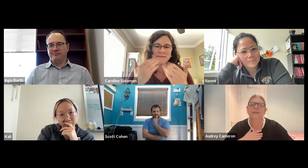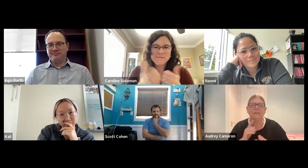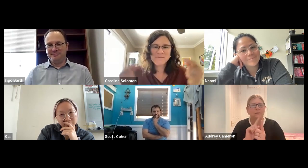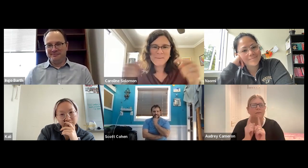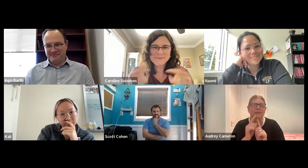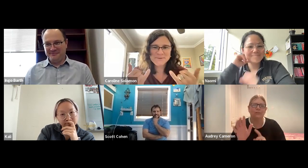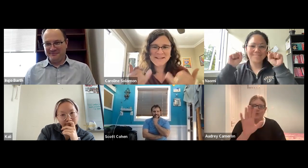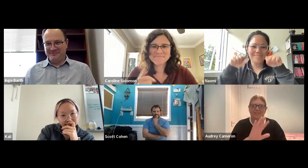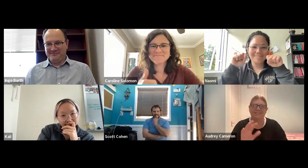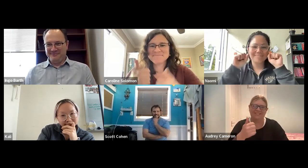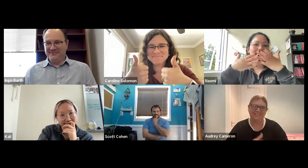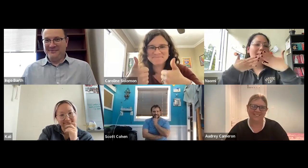step. So